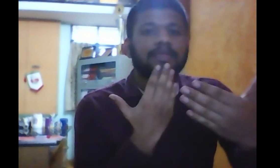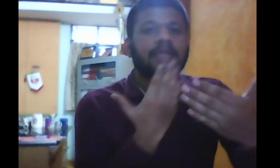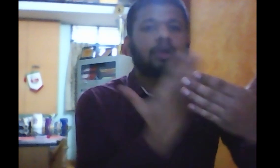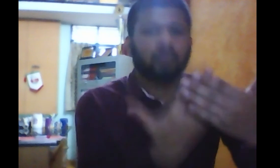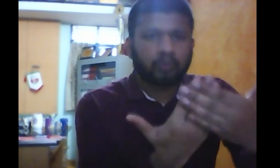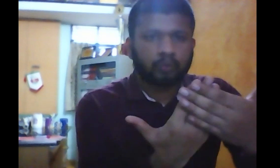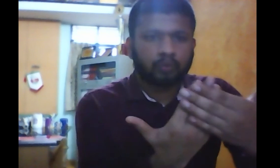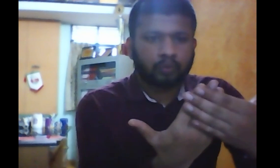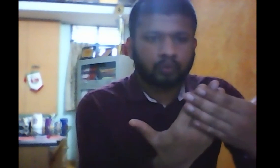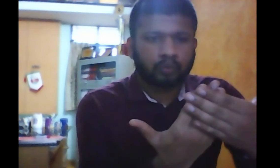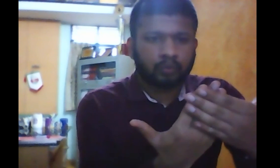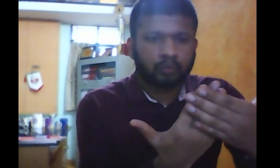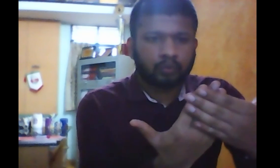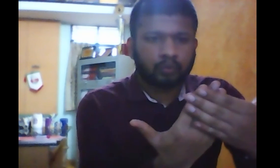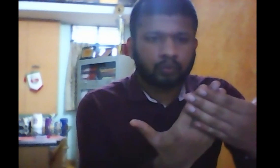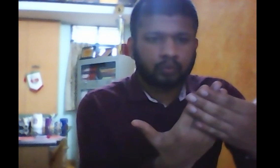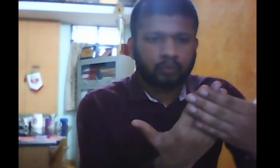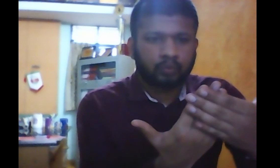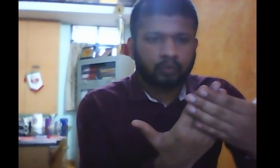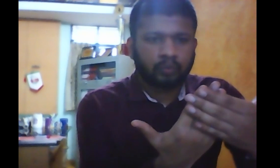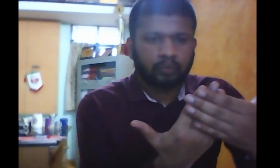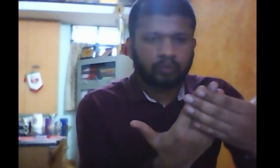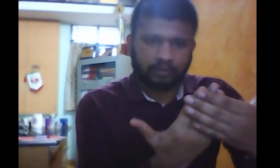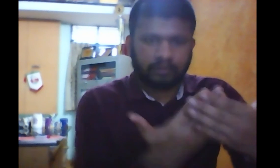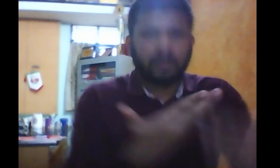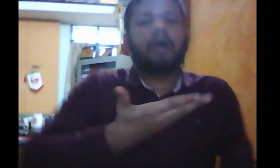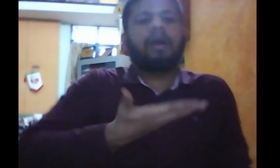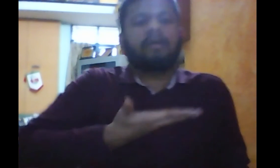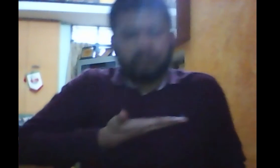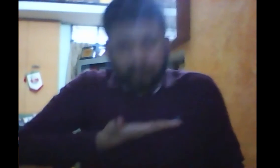sign for thank you. We are saying thank you, and this is welcome.